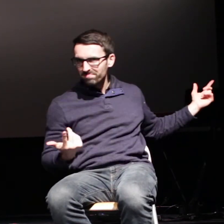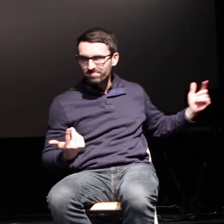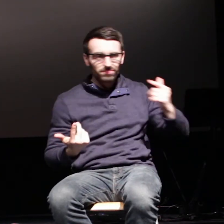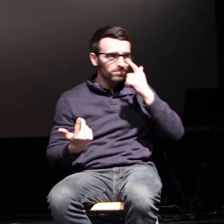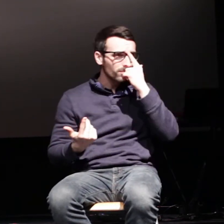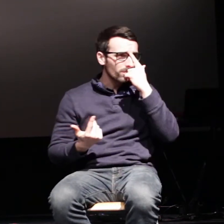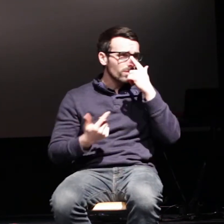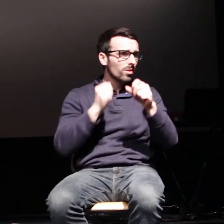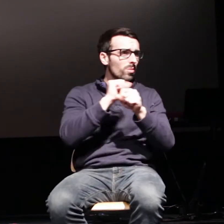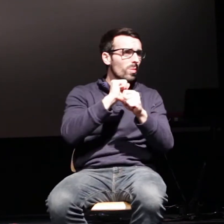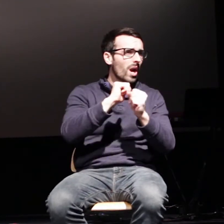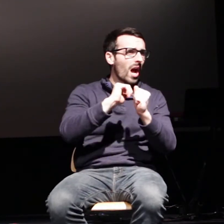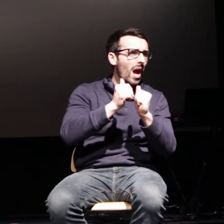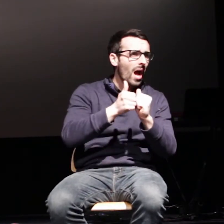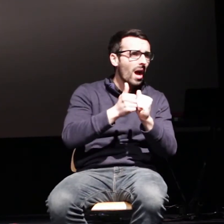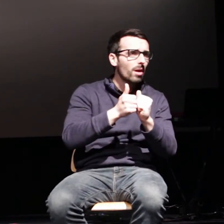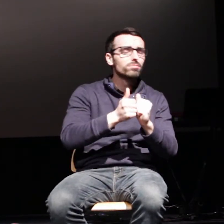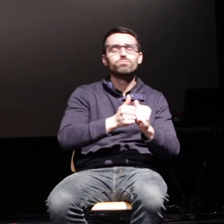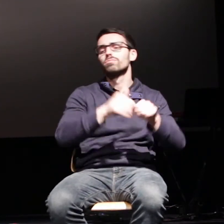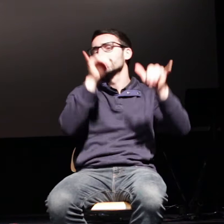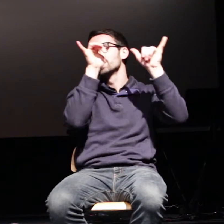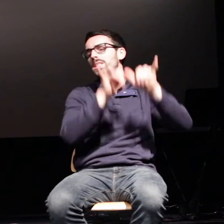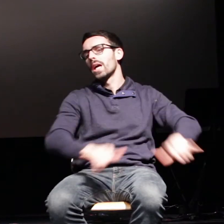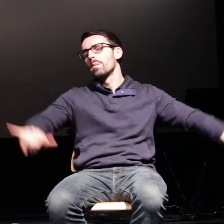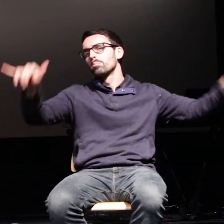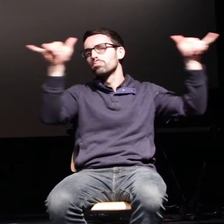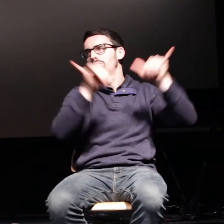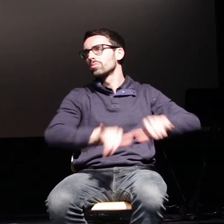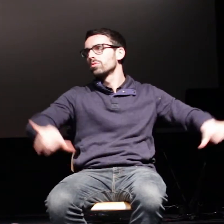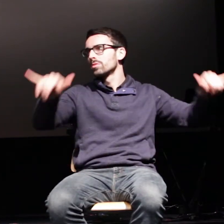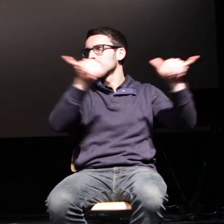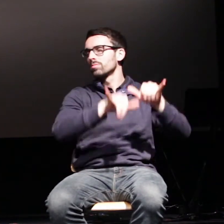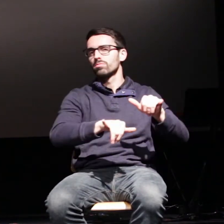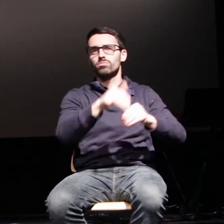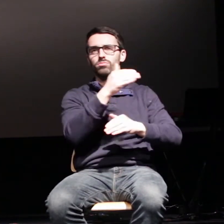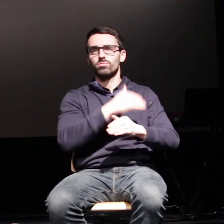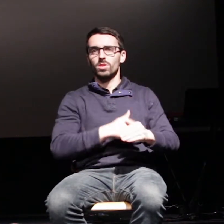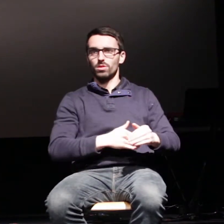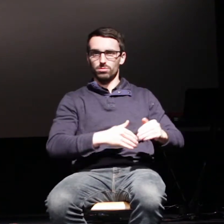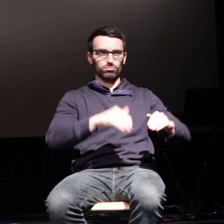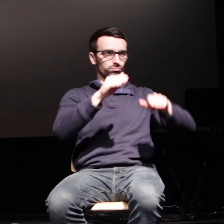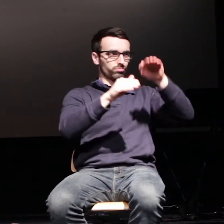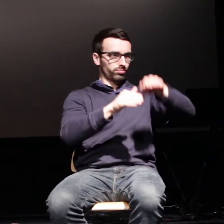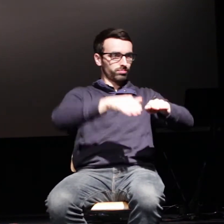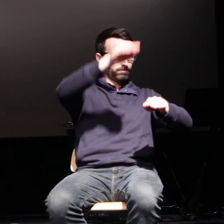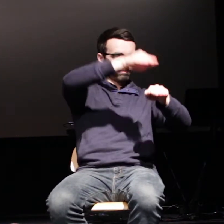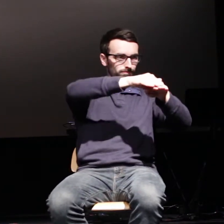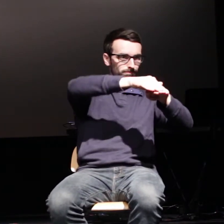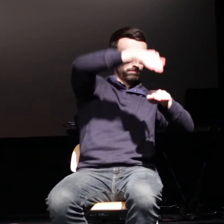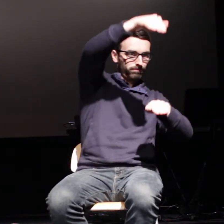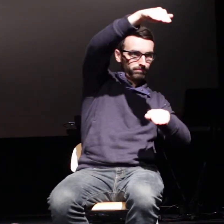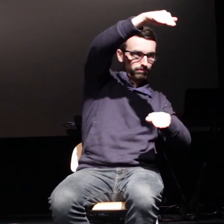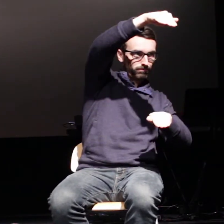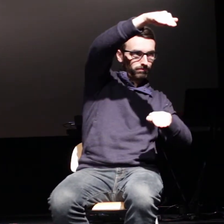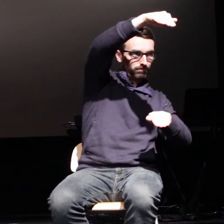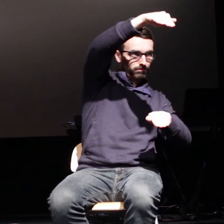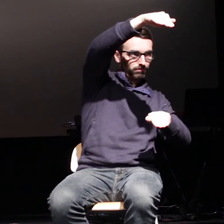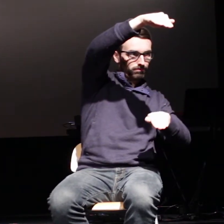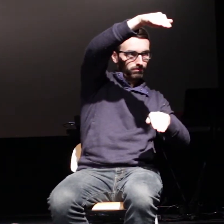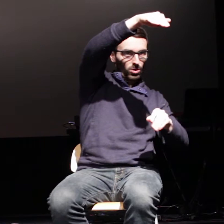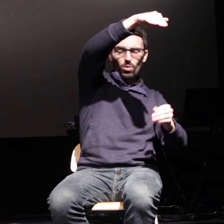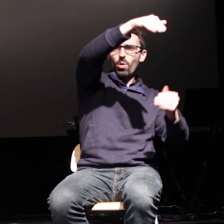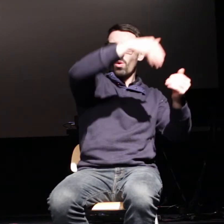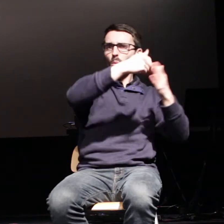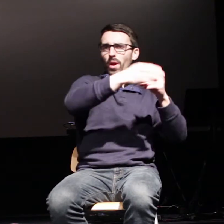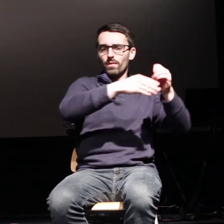way it works is it's just this repetitive motion. What I would do is I would stick my arm between these two sheets of plastic and I would move whatever it was